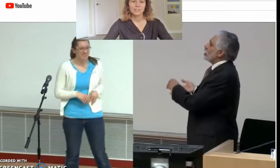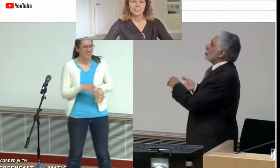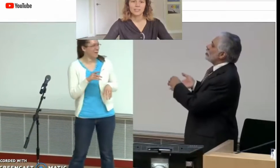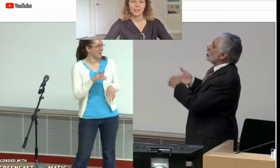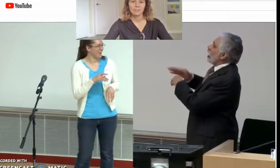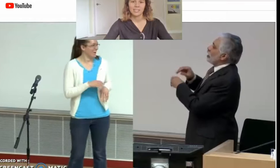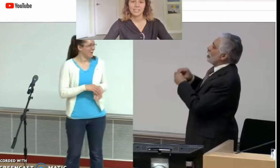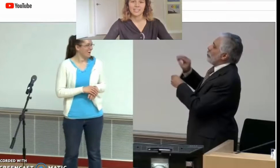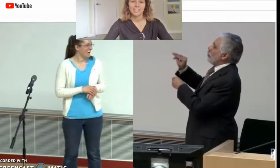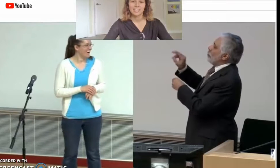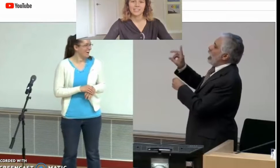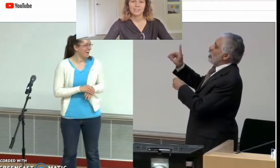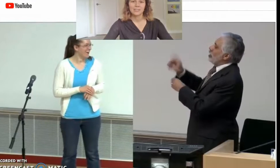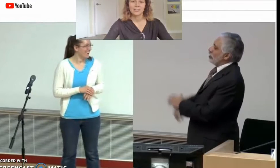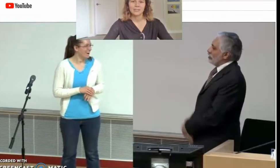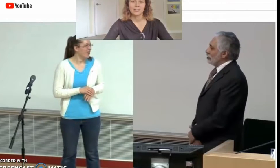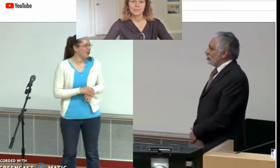It's a long meeting.